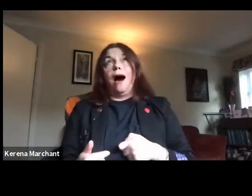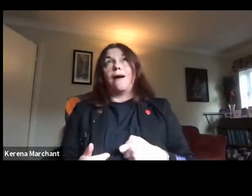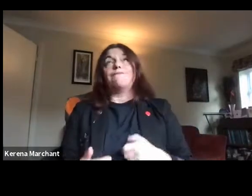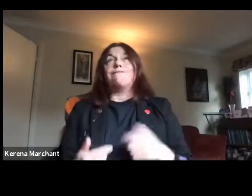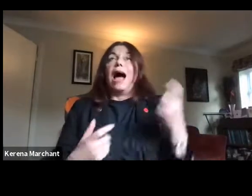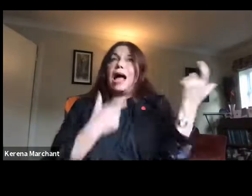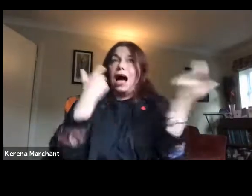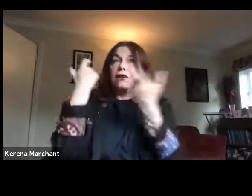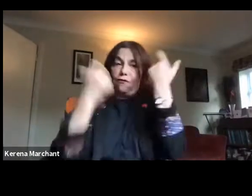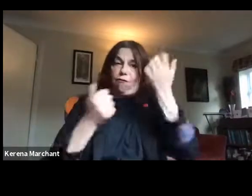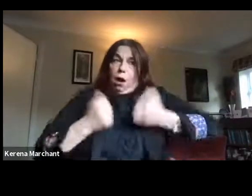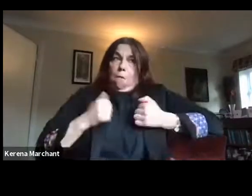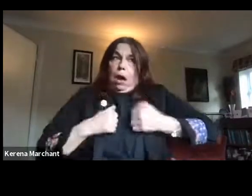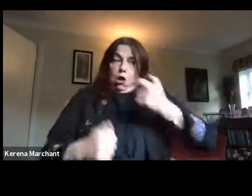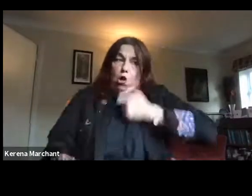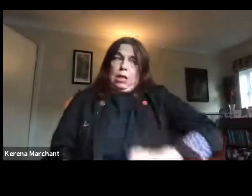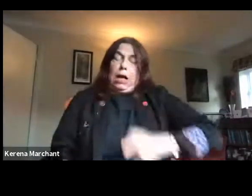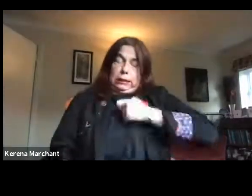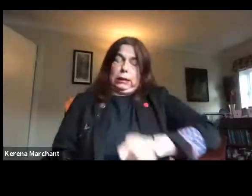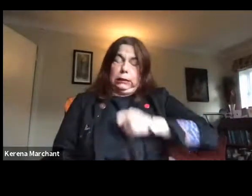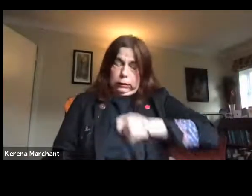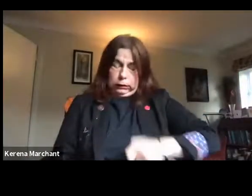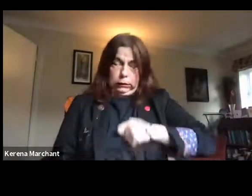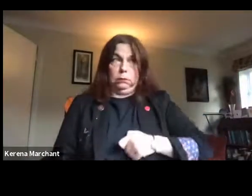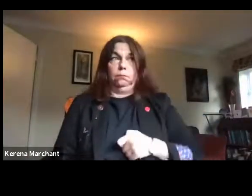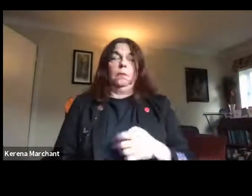that we can reclaim our rights.